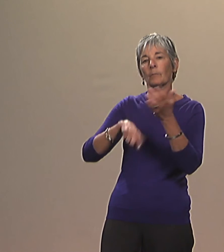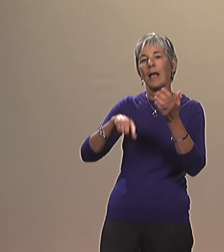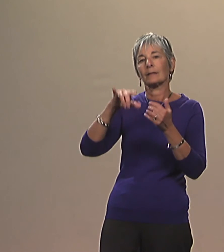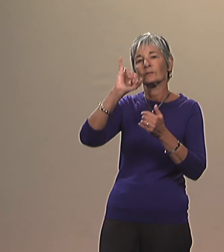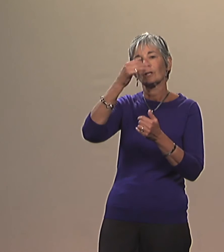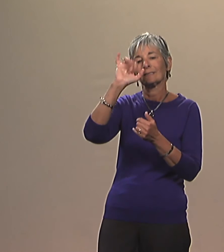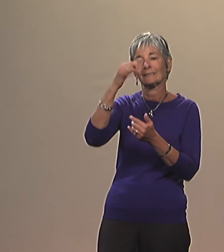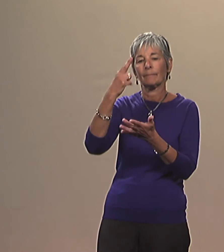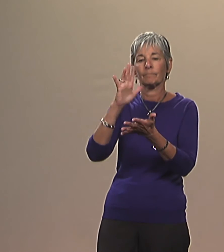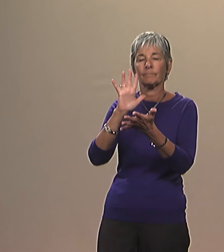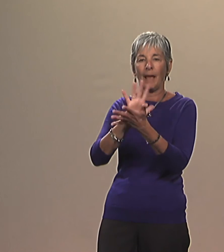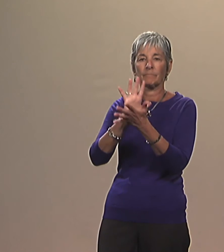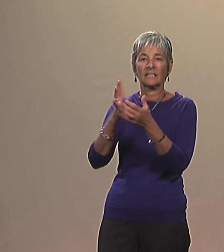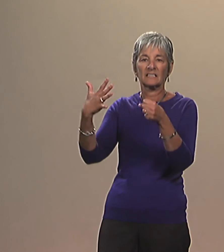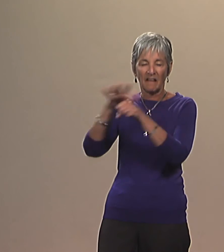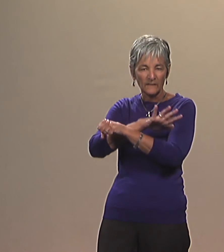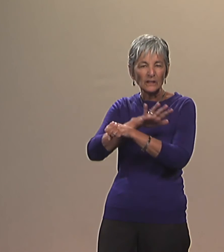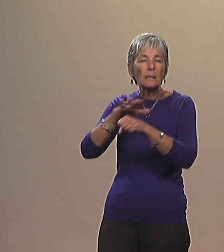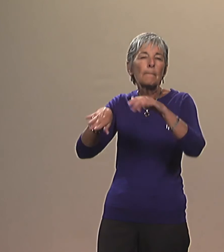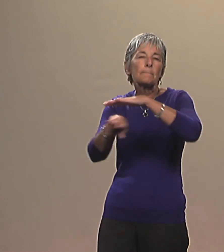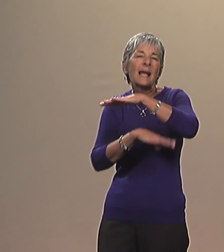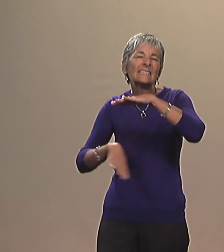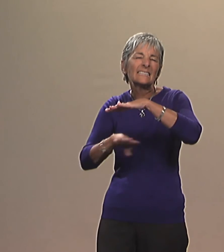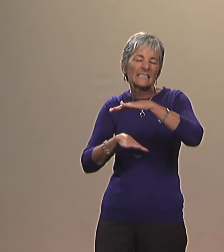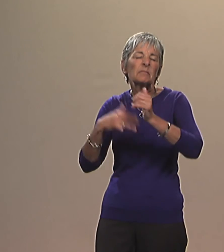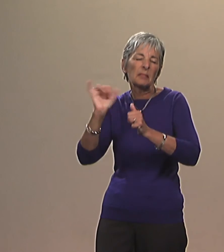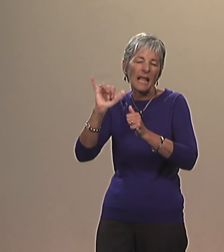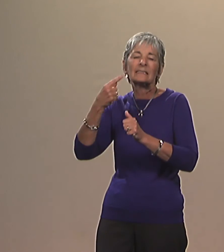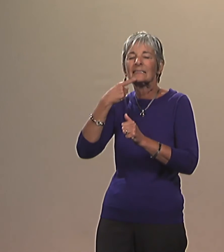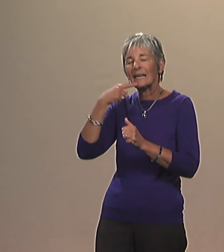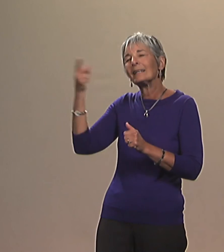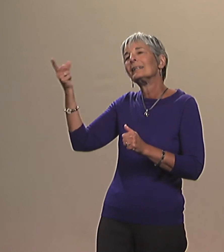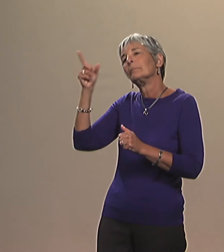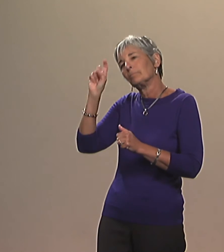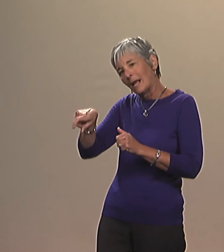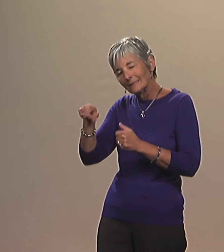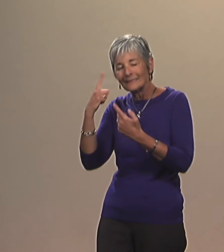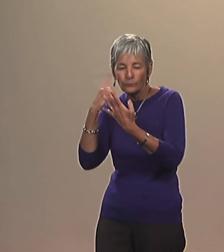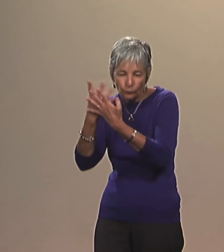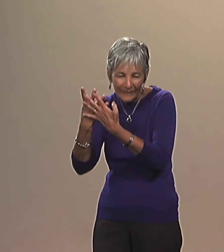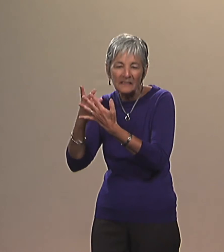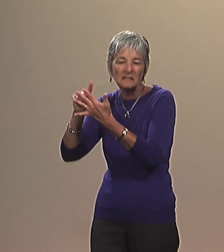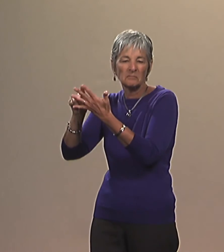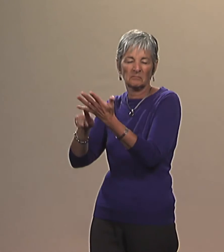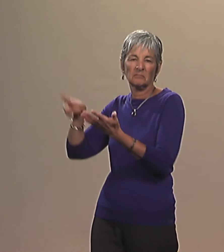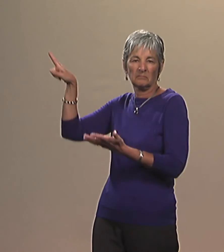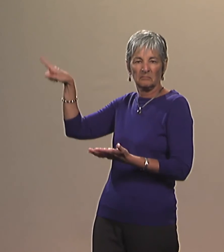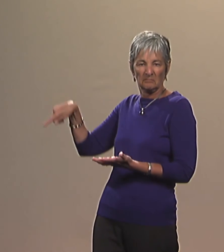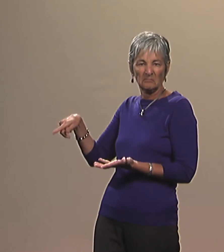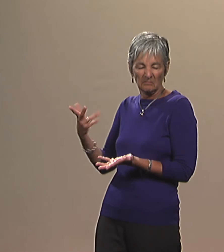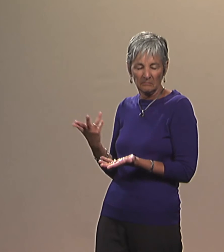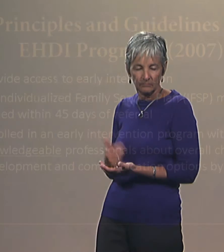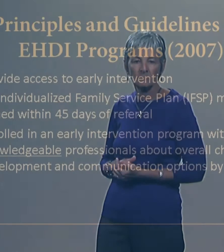Here is a summary of what the JCIH paper covers. Basically, it says we must have screening and so on.